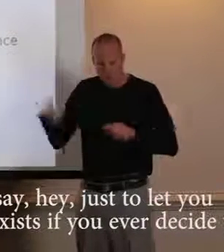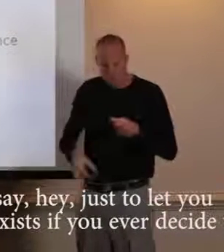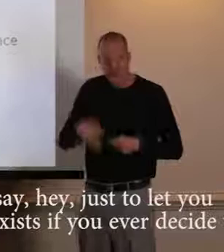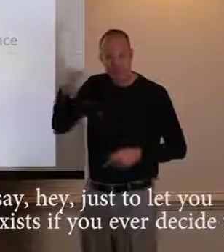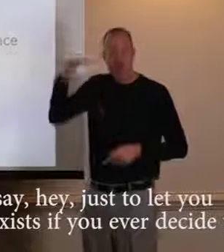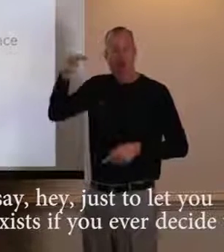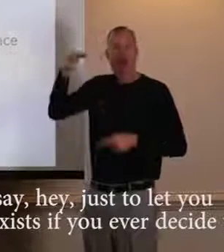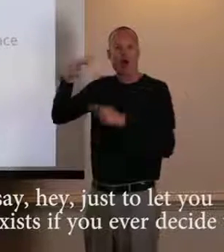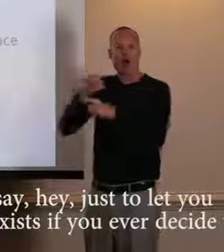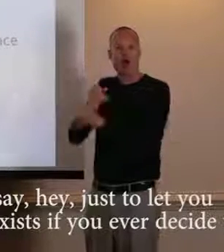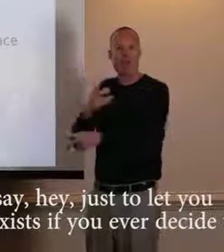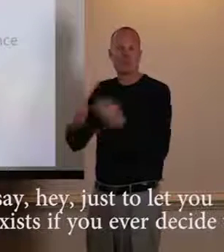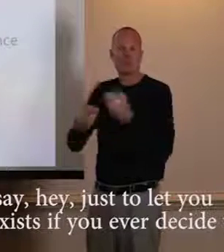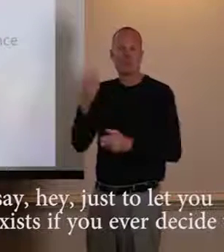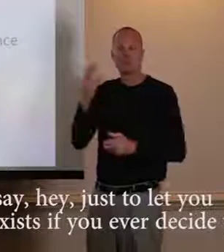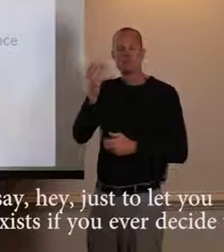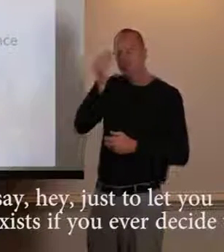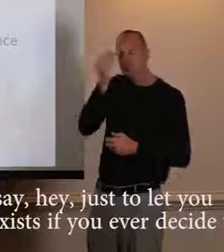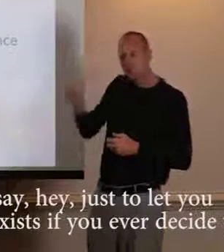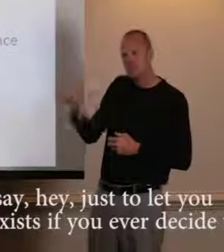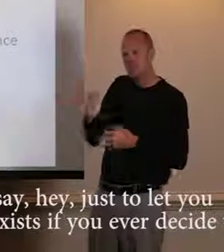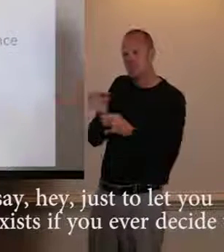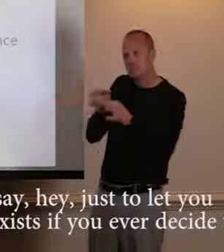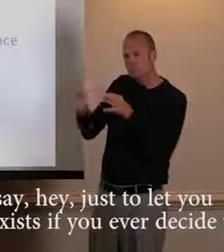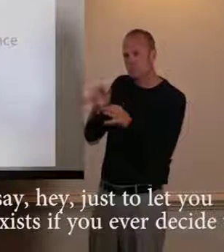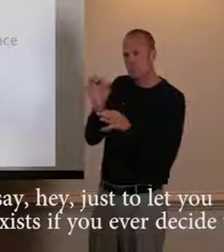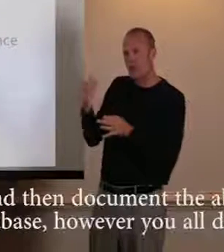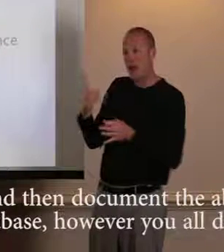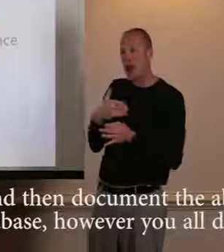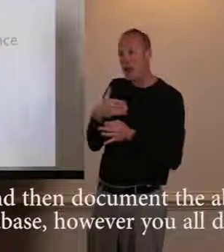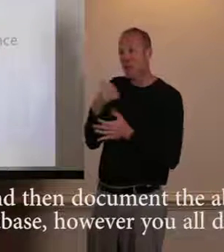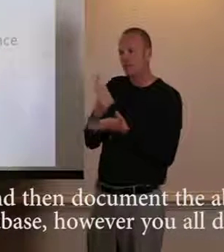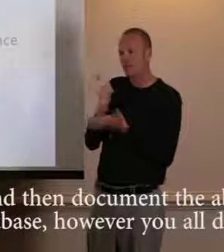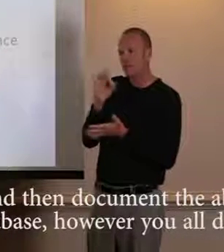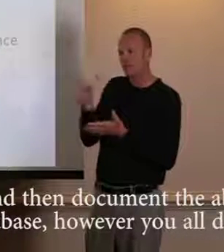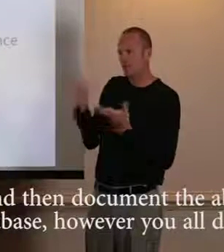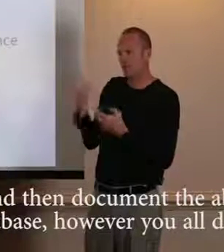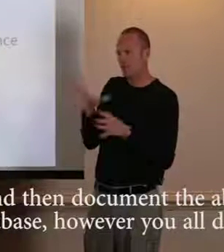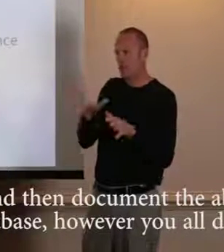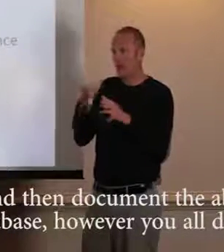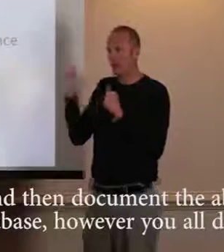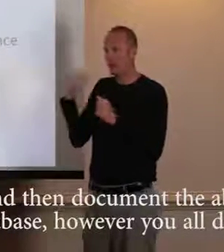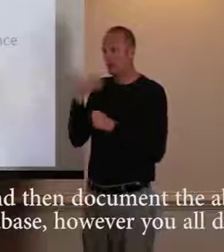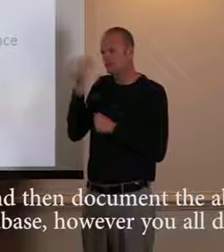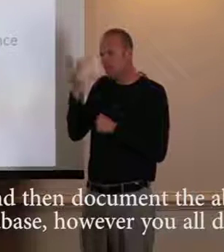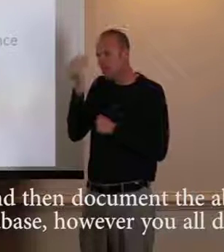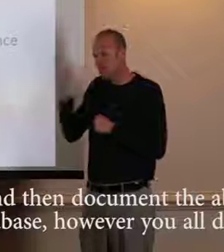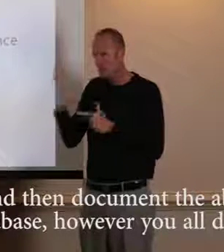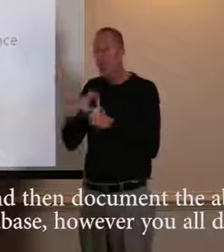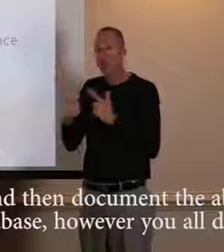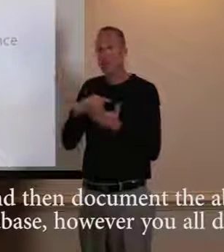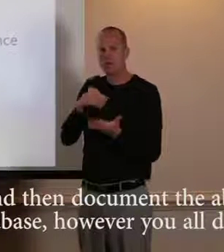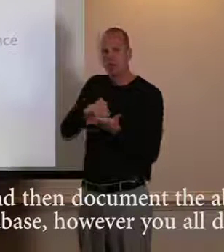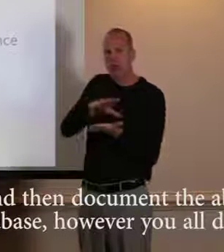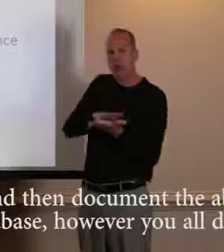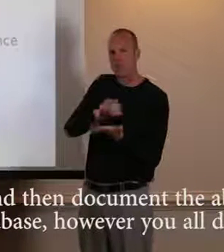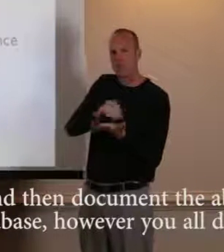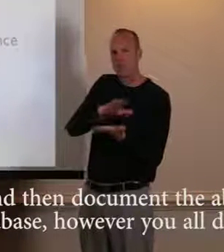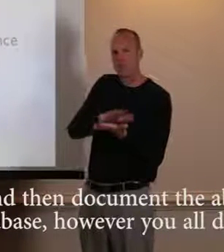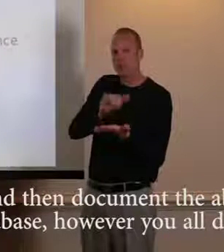let you know, this is something that exists if you ever decide you want to leave or whatever, and then document the abuse in your case